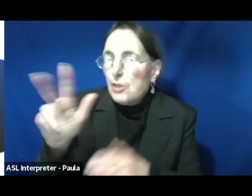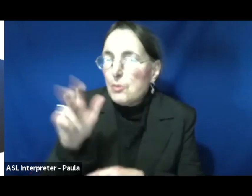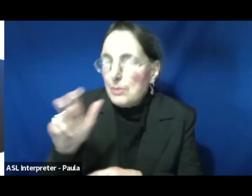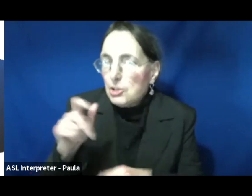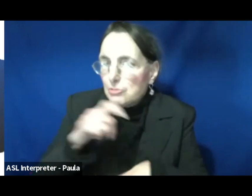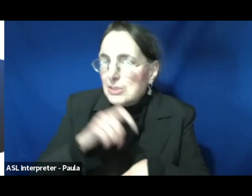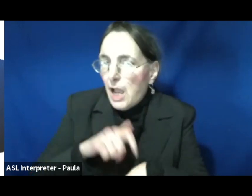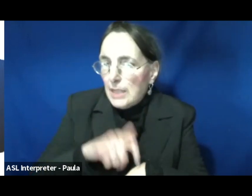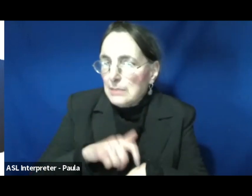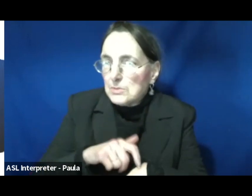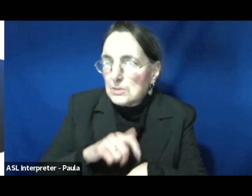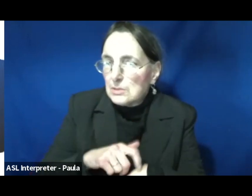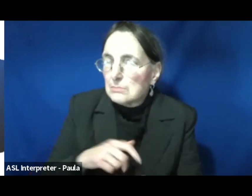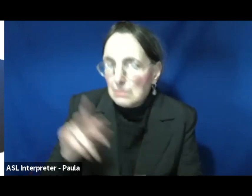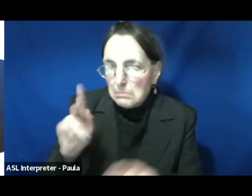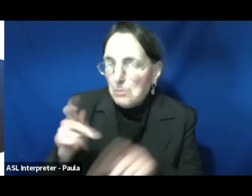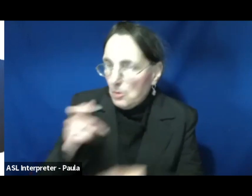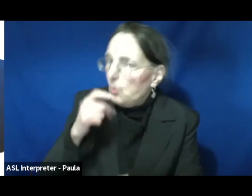right?